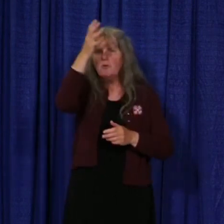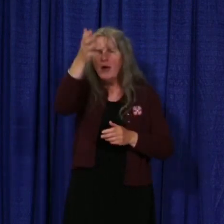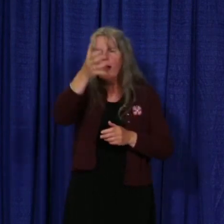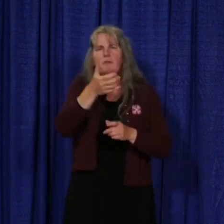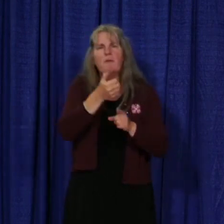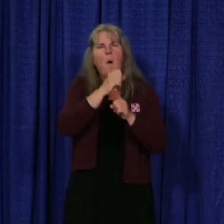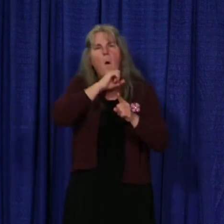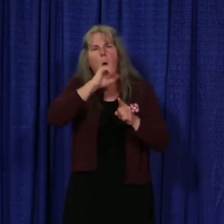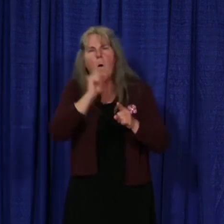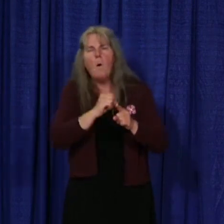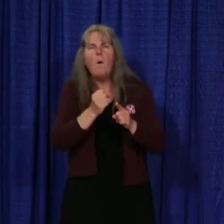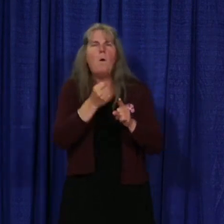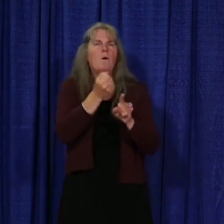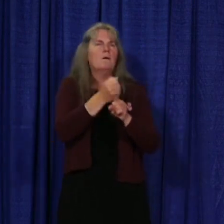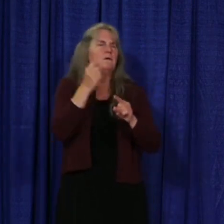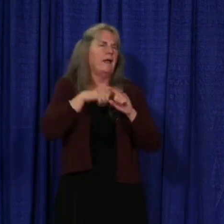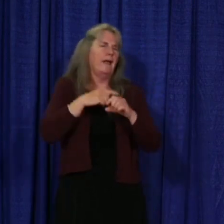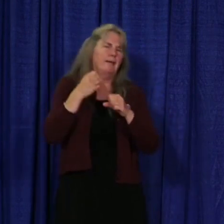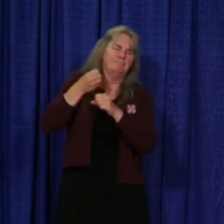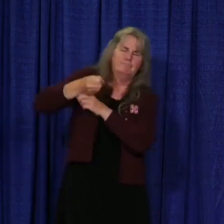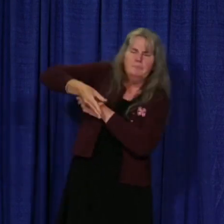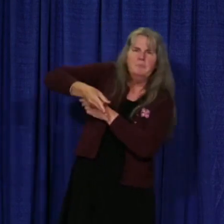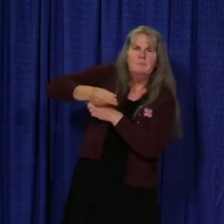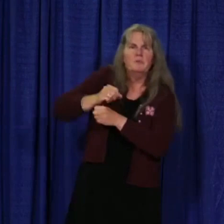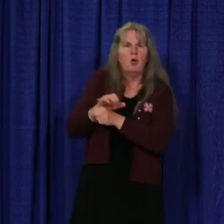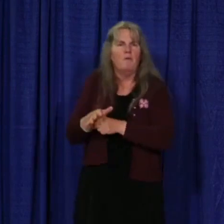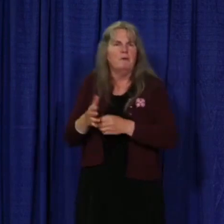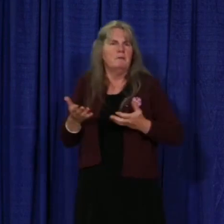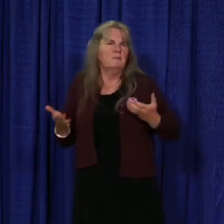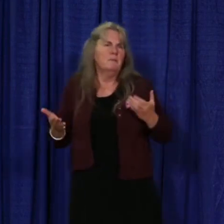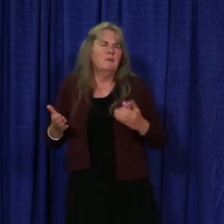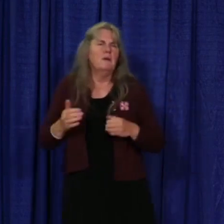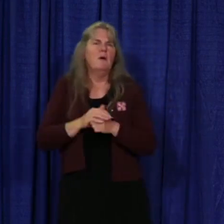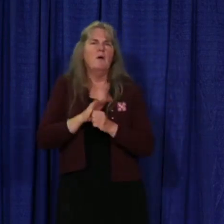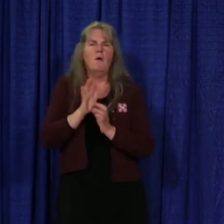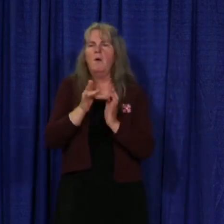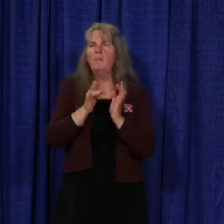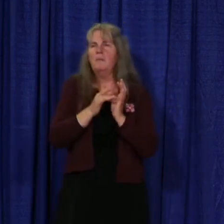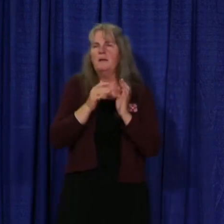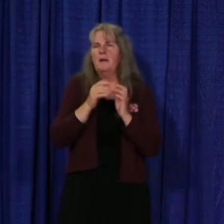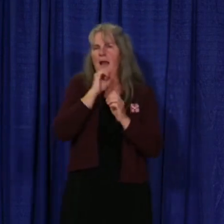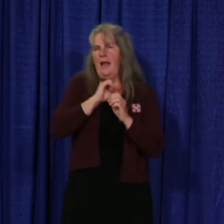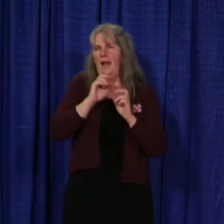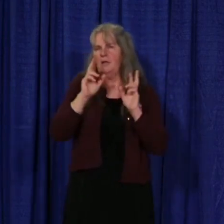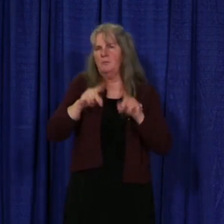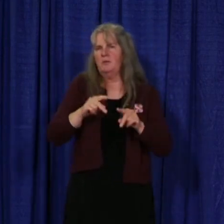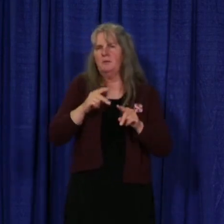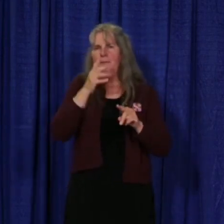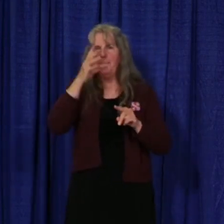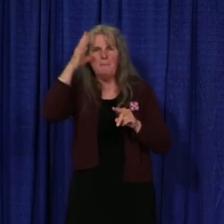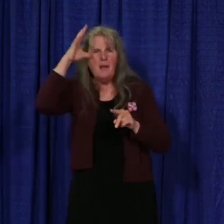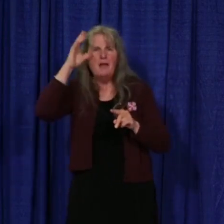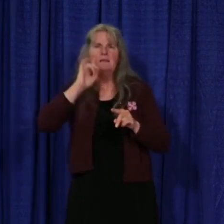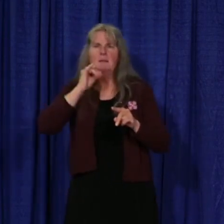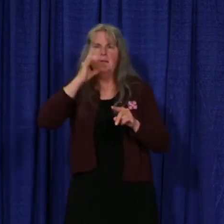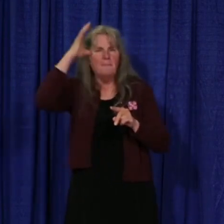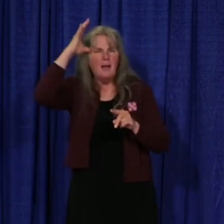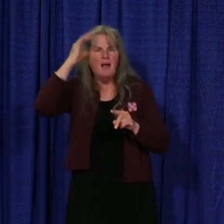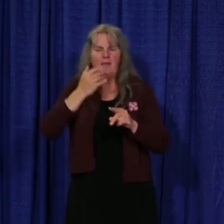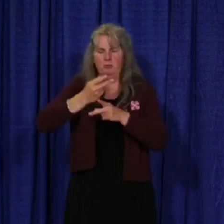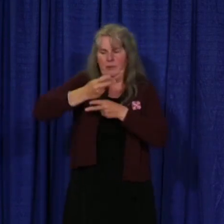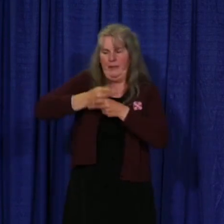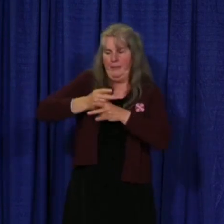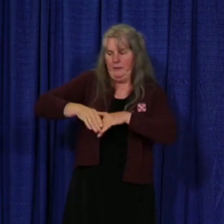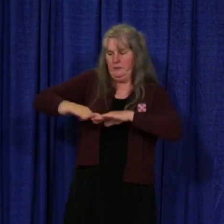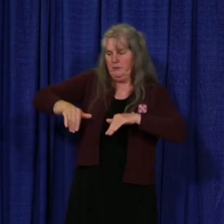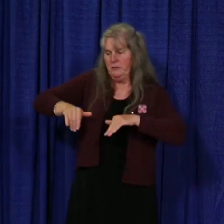of age and inability to fight the disease, or even a middle-aged single parent who has to work to support her children and